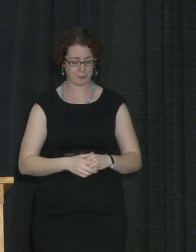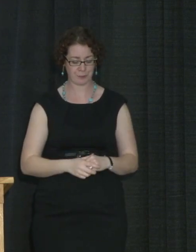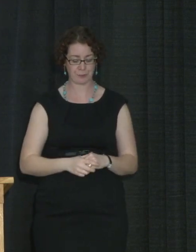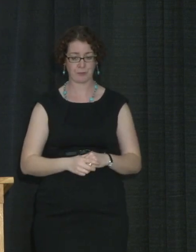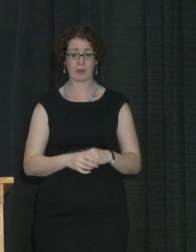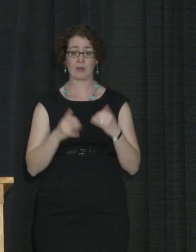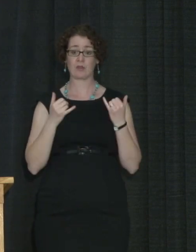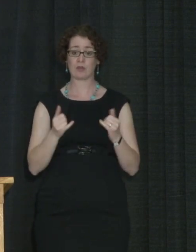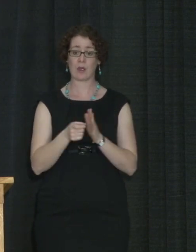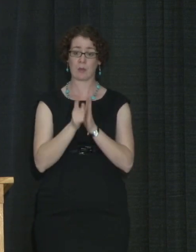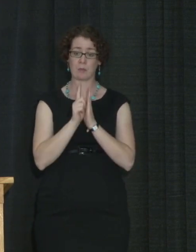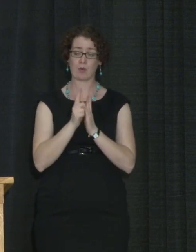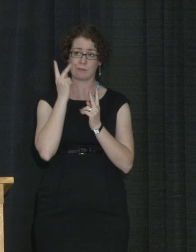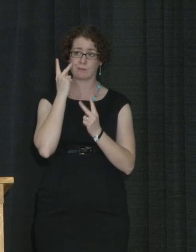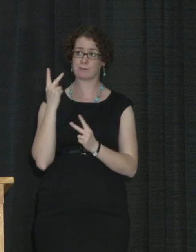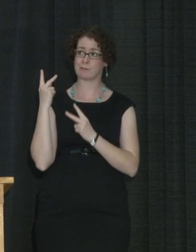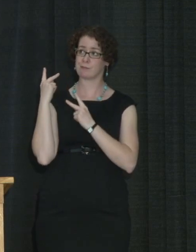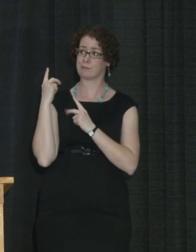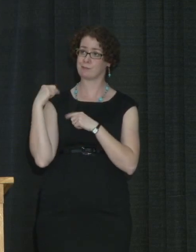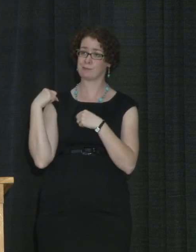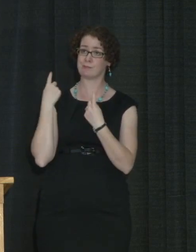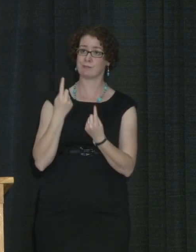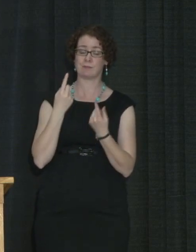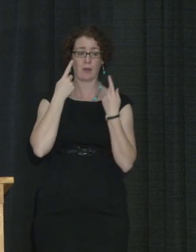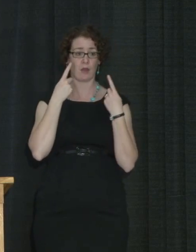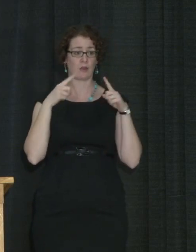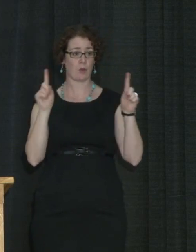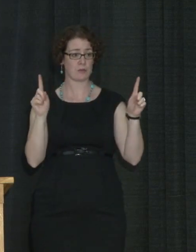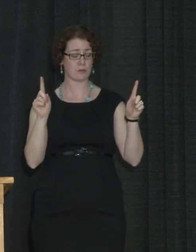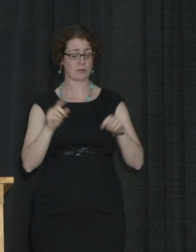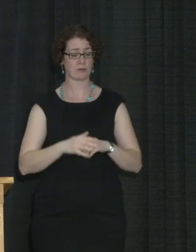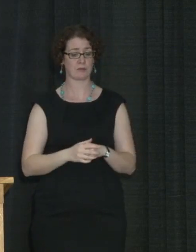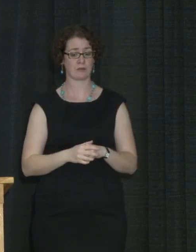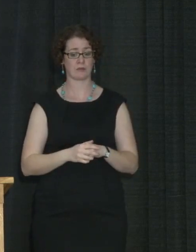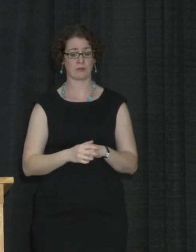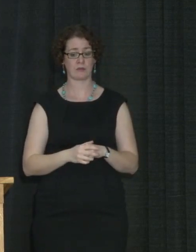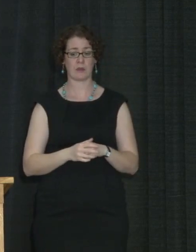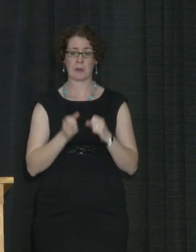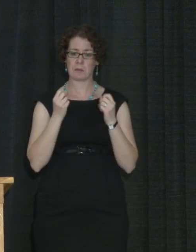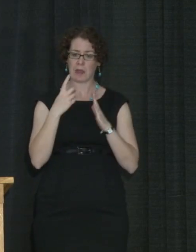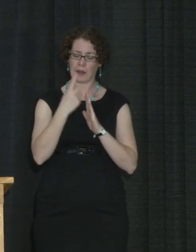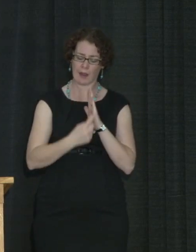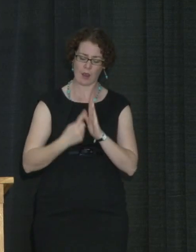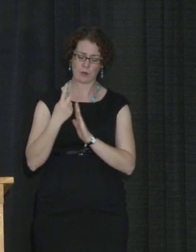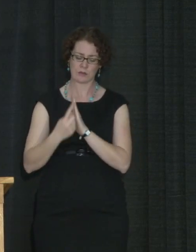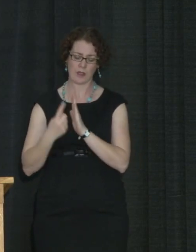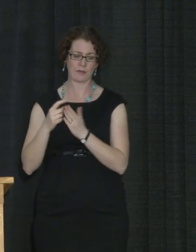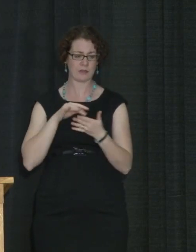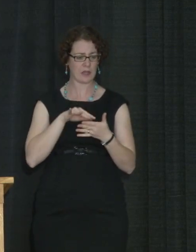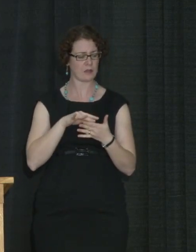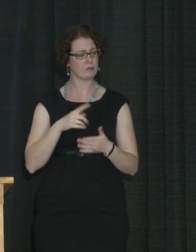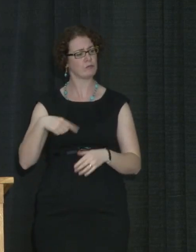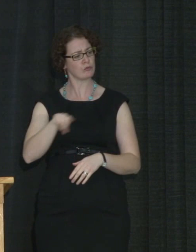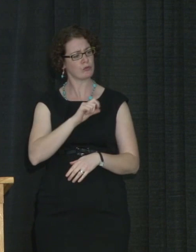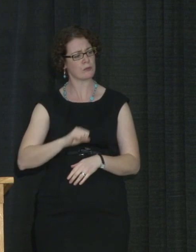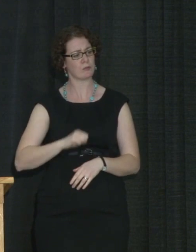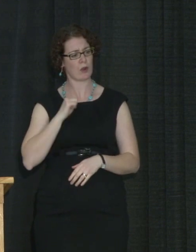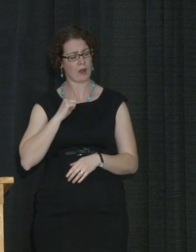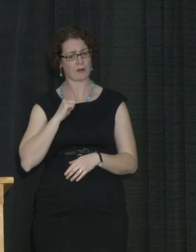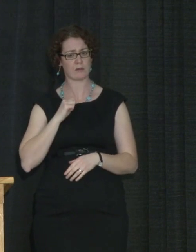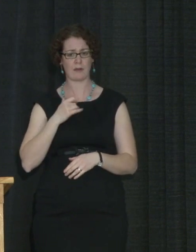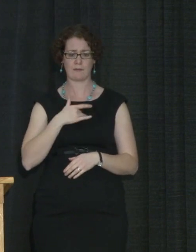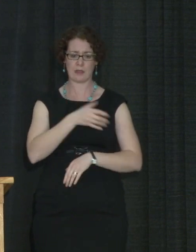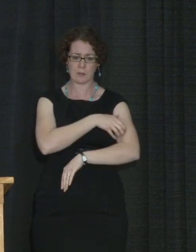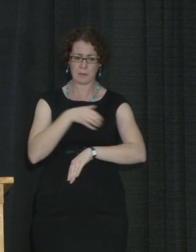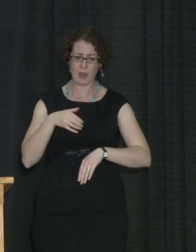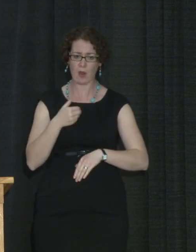So let's take a moment to reflect on our accomplishments. They are ours. Feel proud. Feel